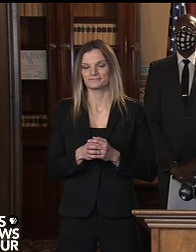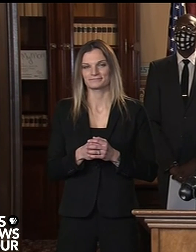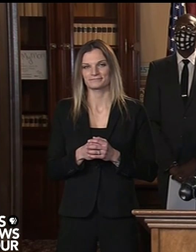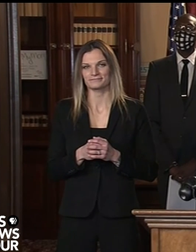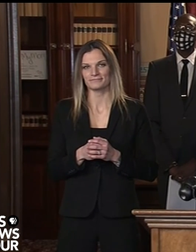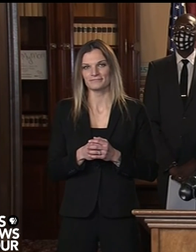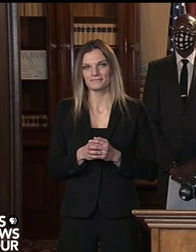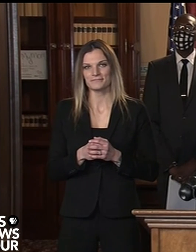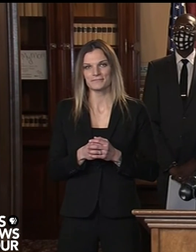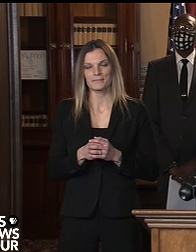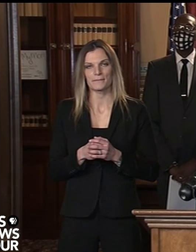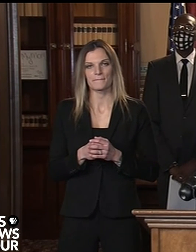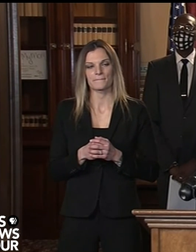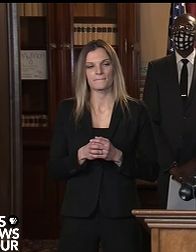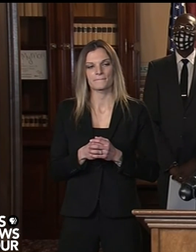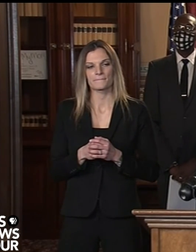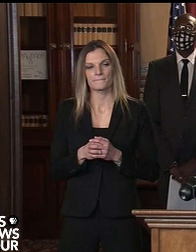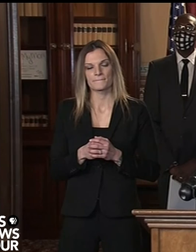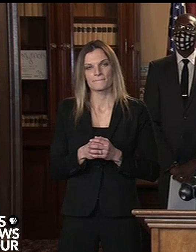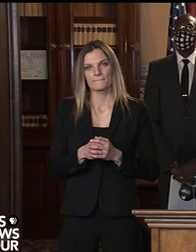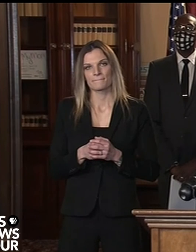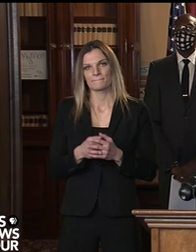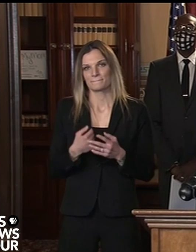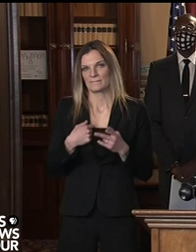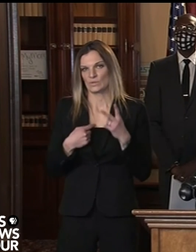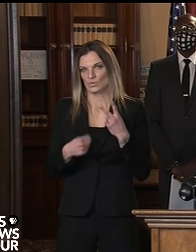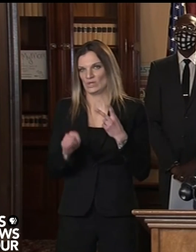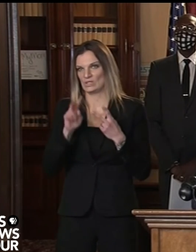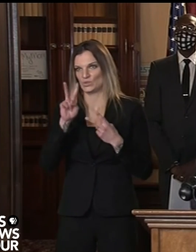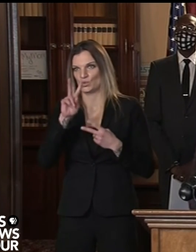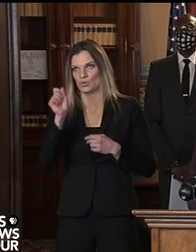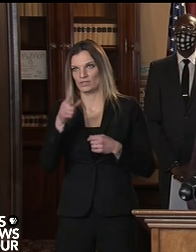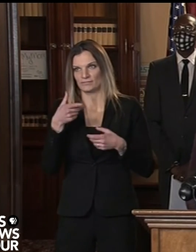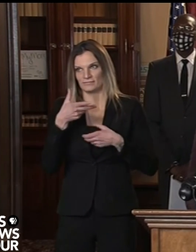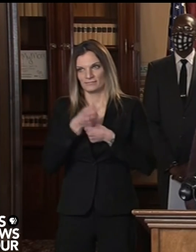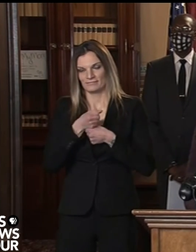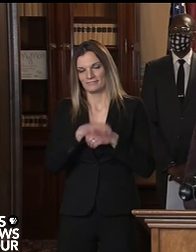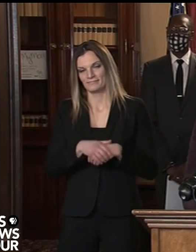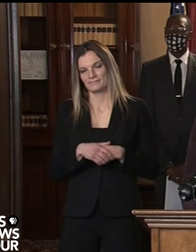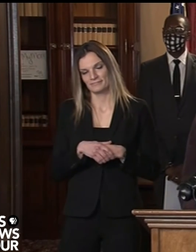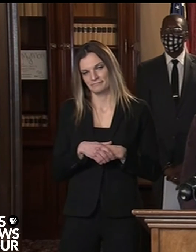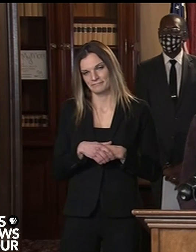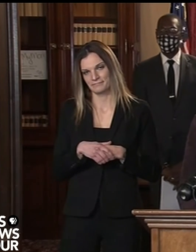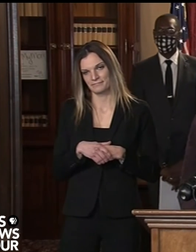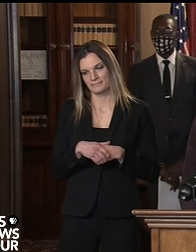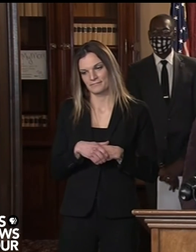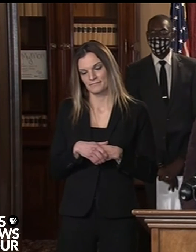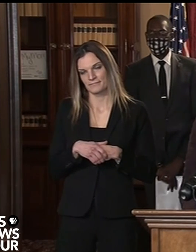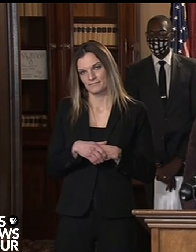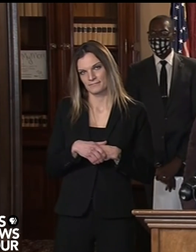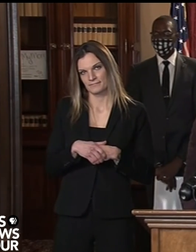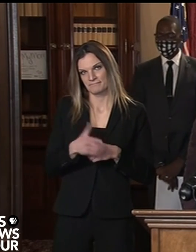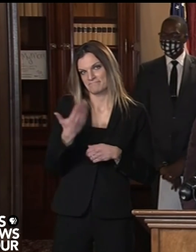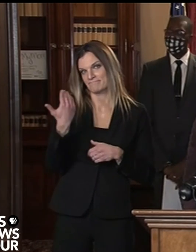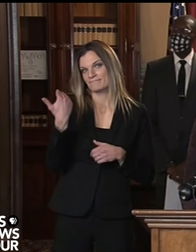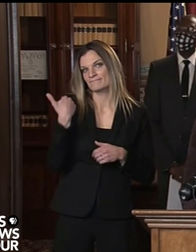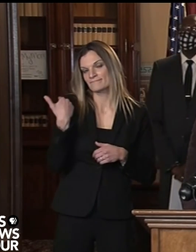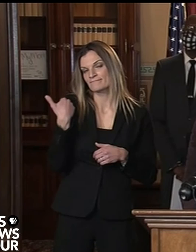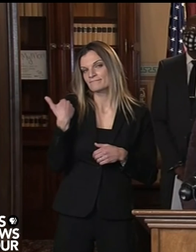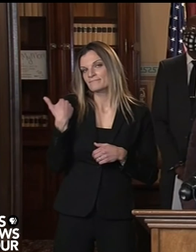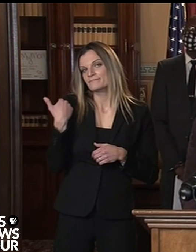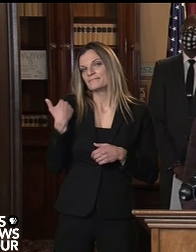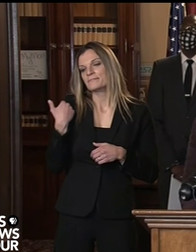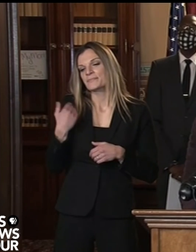Hey, Governor, I'm gonna go ahead and try to squeeze two questions in here. Number one is the other day you mentioned that the